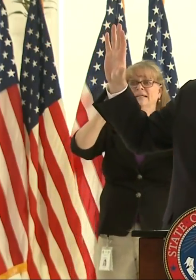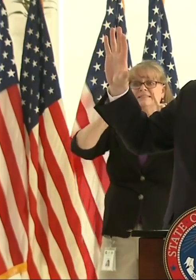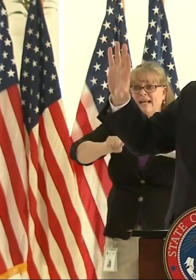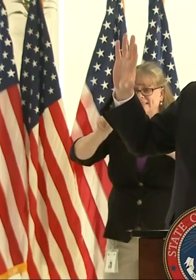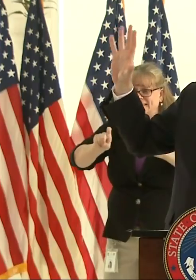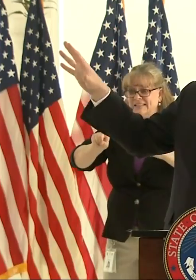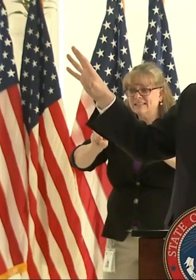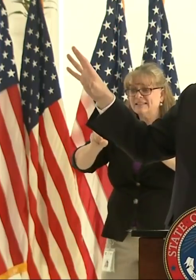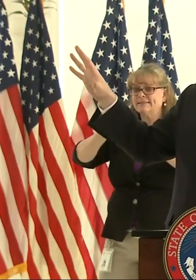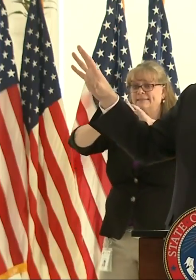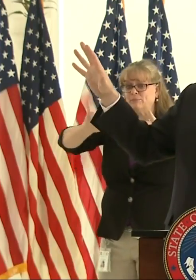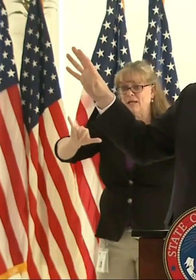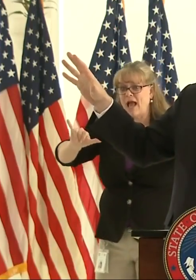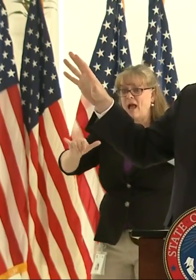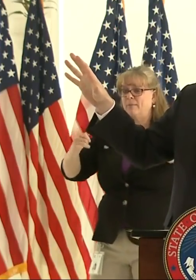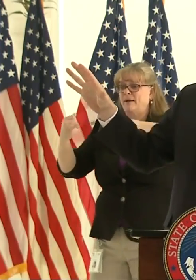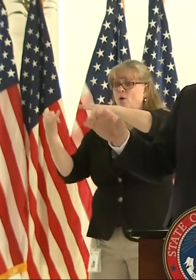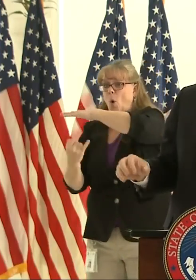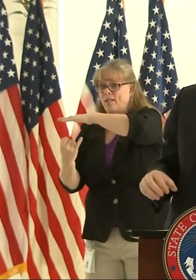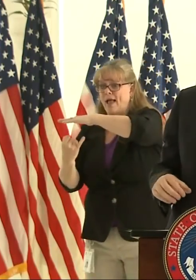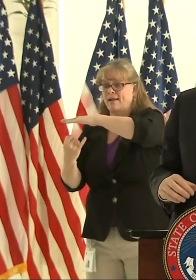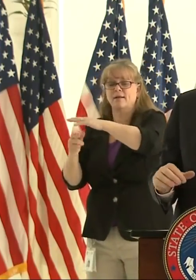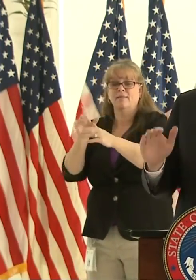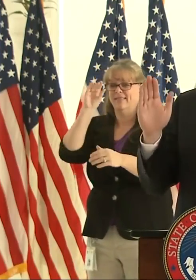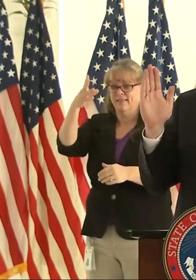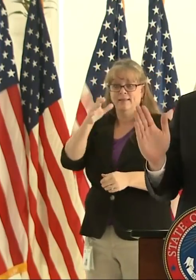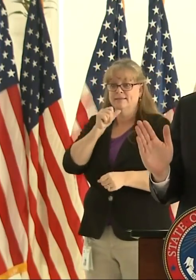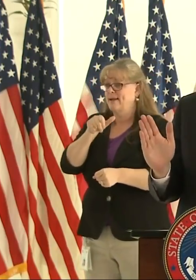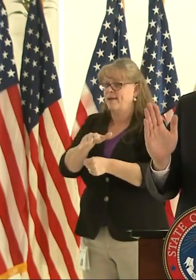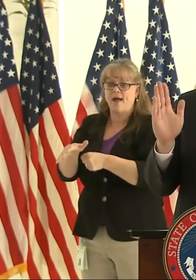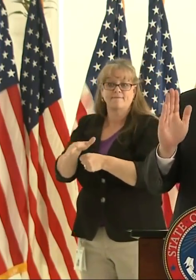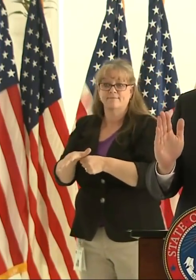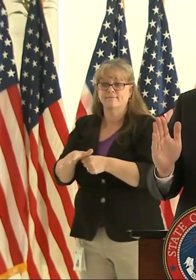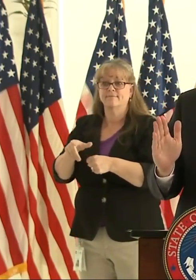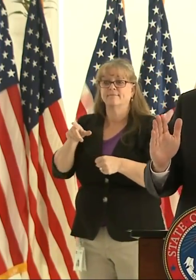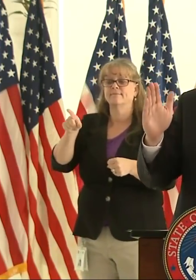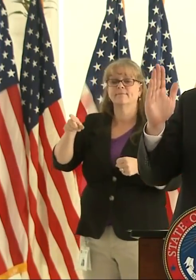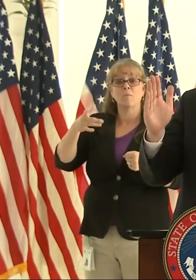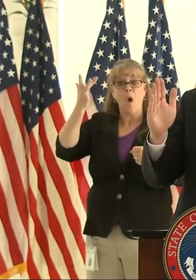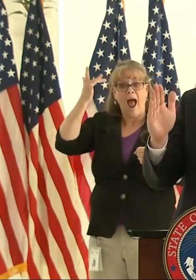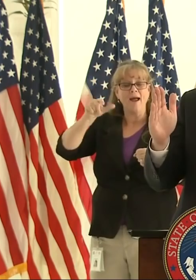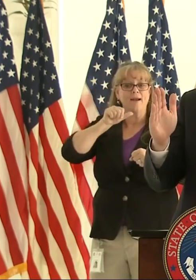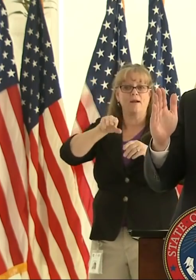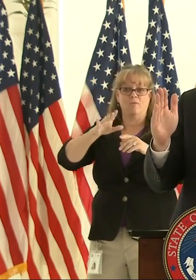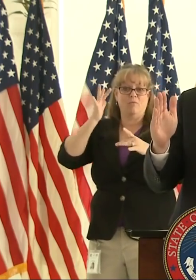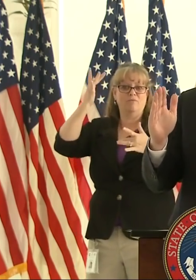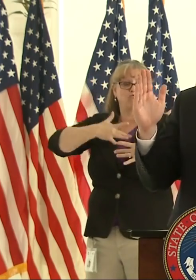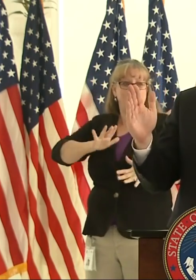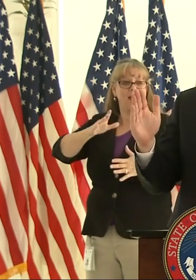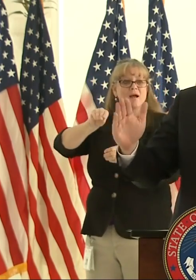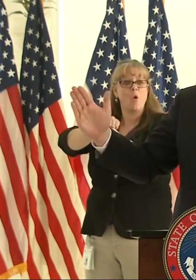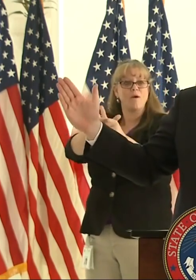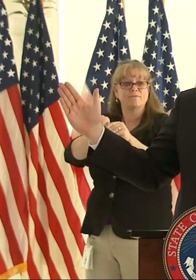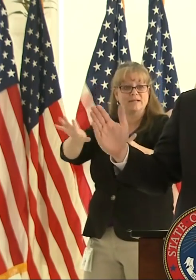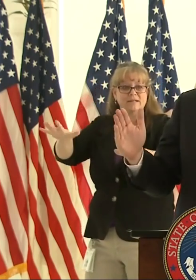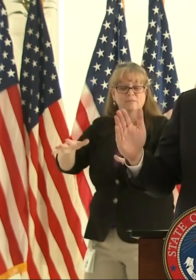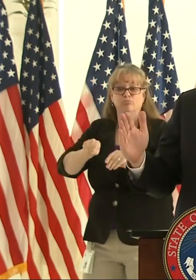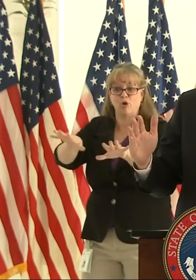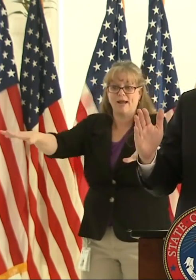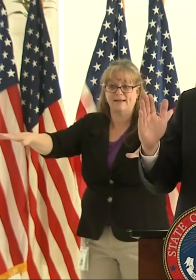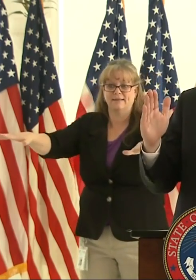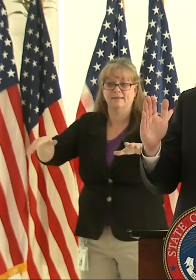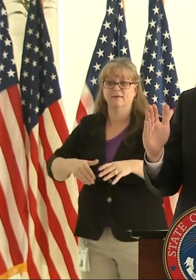The disease is too widespread here, right? If you are in New Zealand or Taiwan, they can get there. They're islands. They control